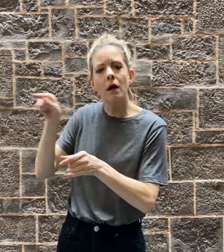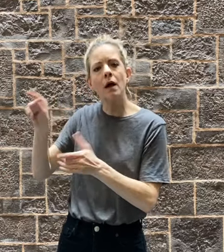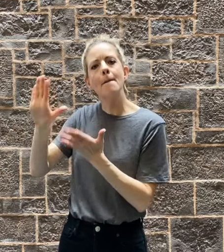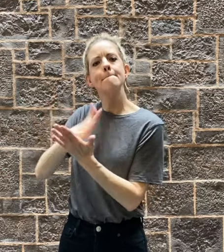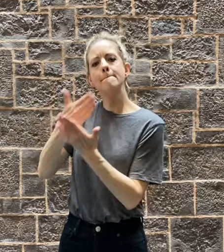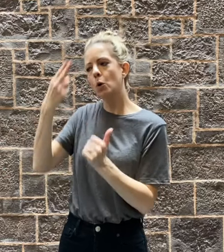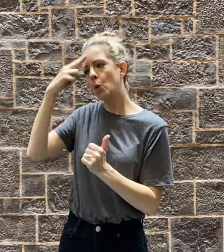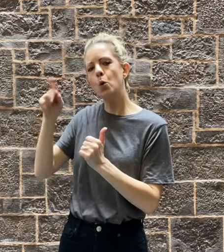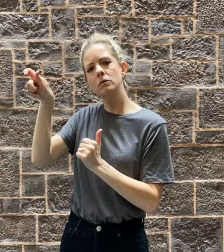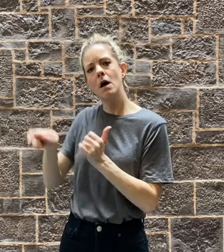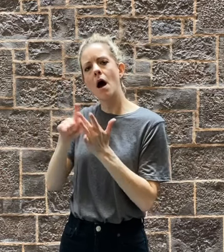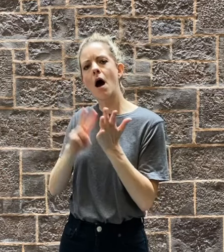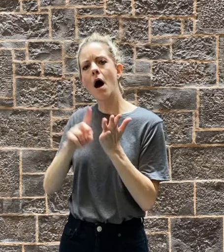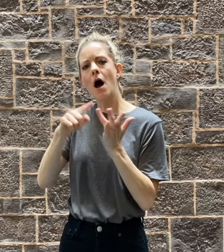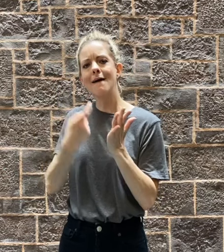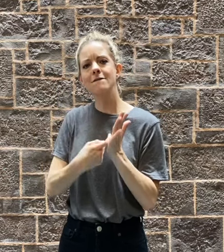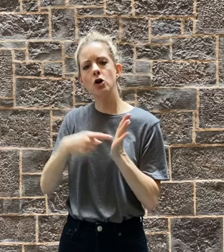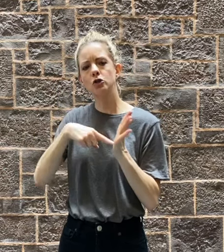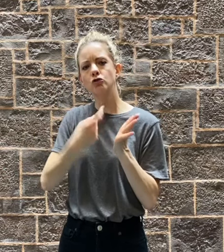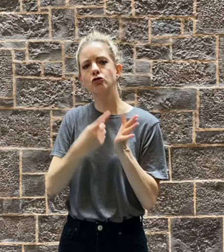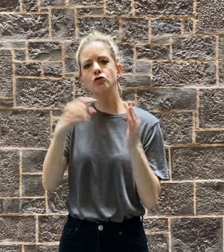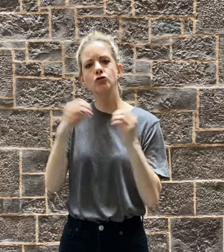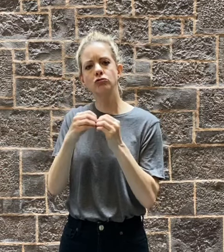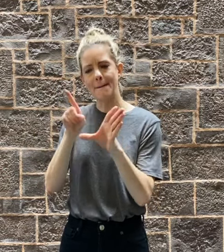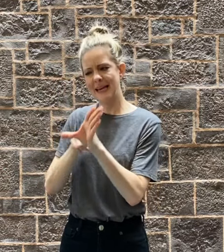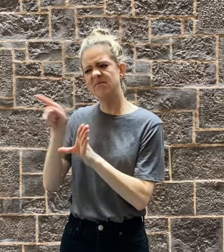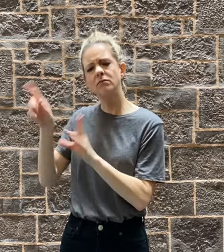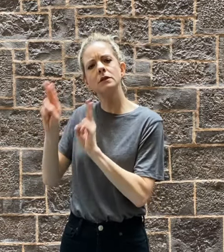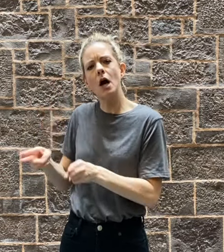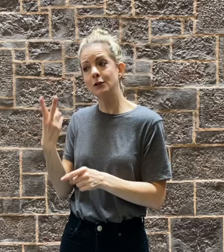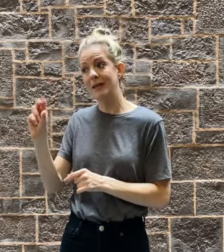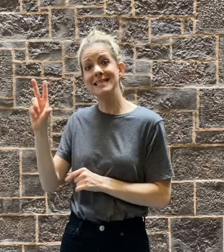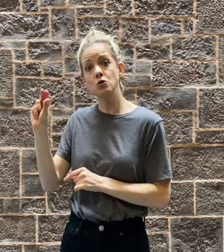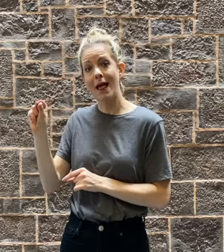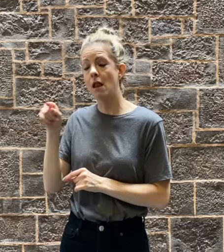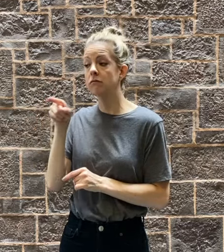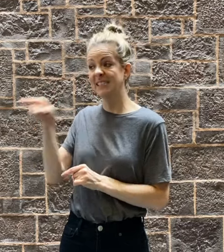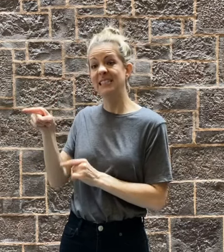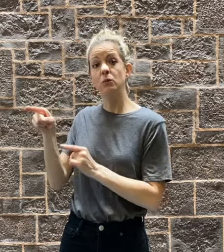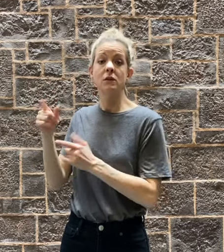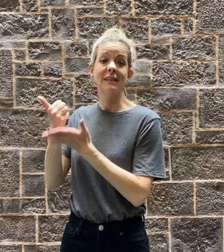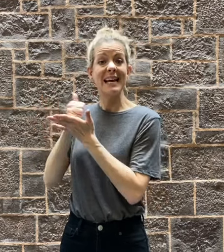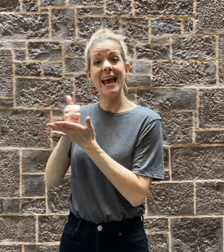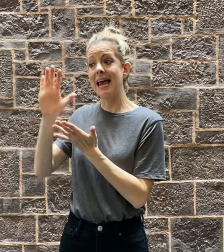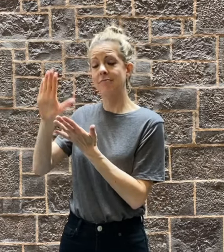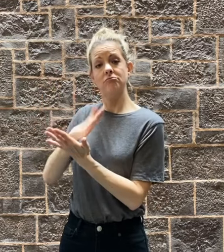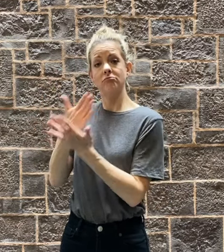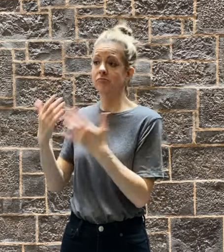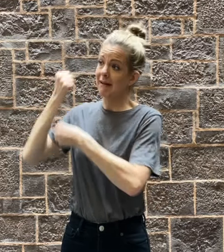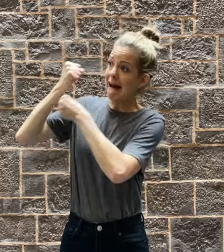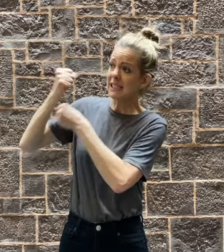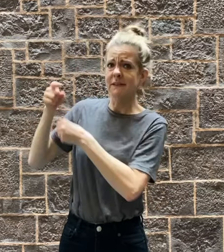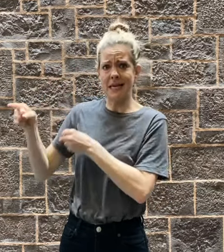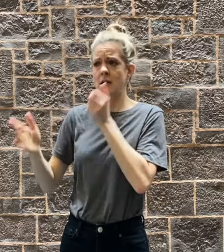until 2012, I think, and was a gay literary activist and extremely well travelled, and he collected sand samples wherever he